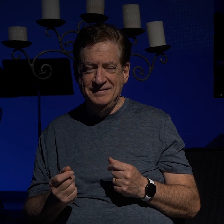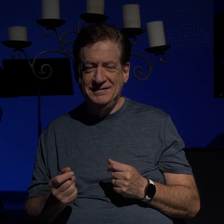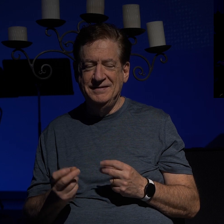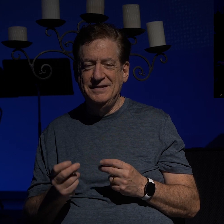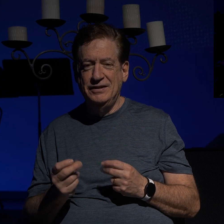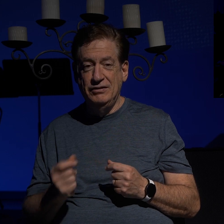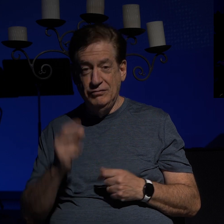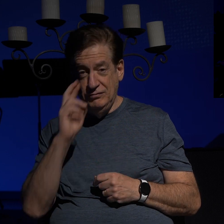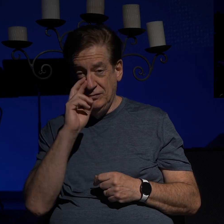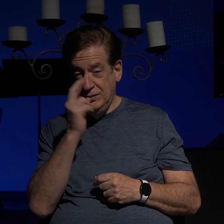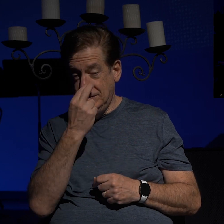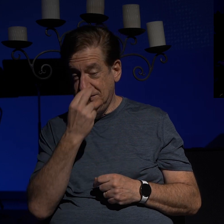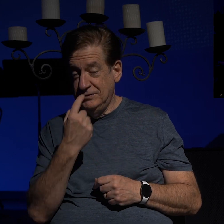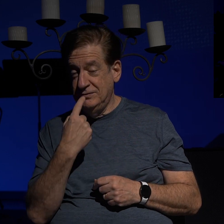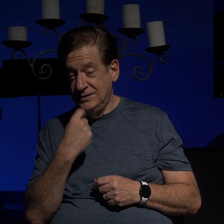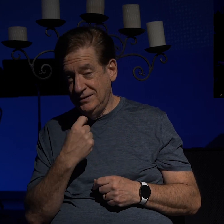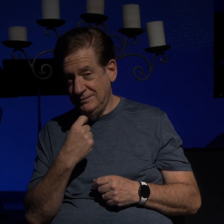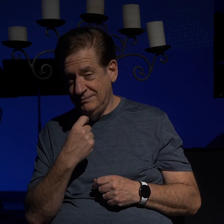Roses are red.